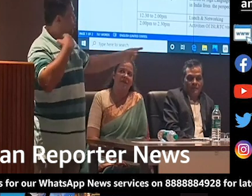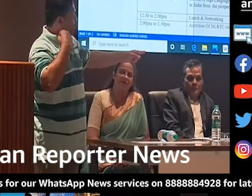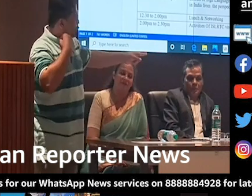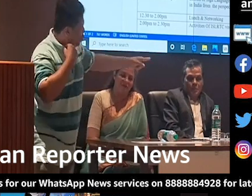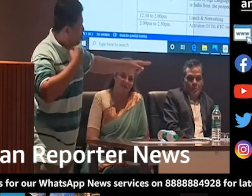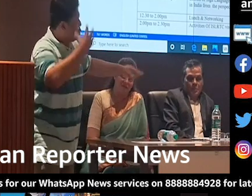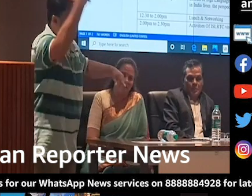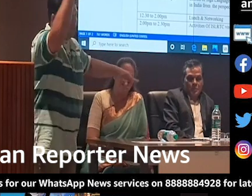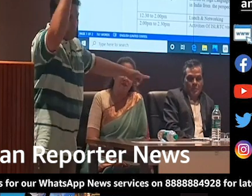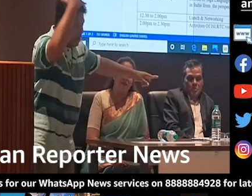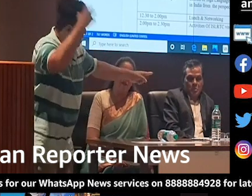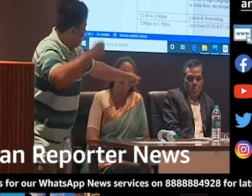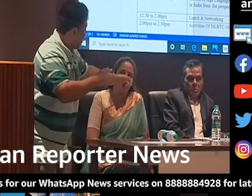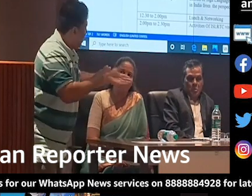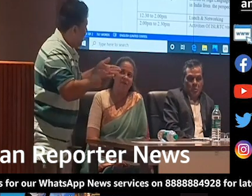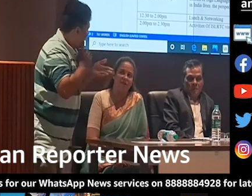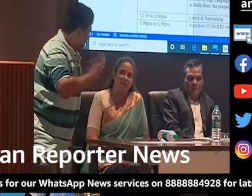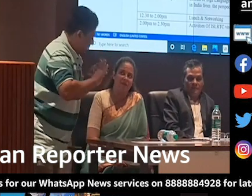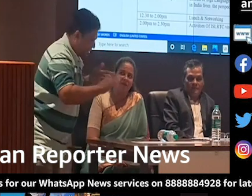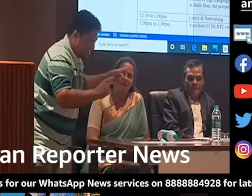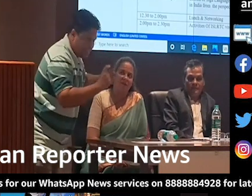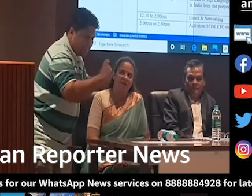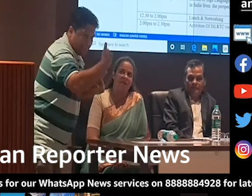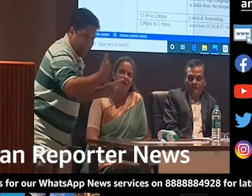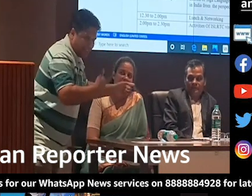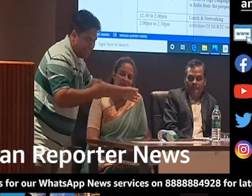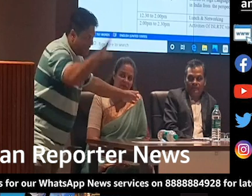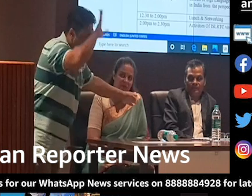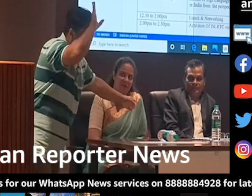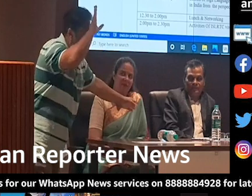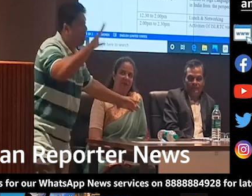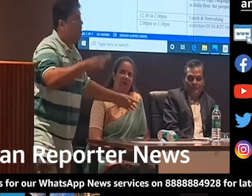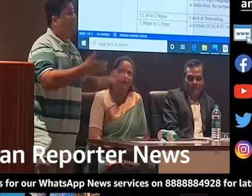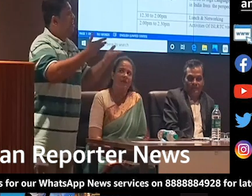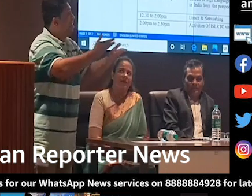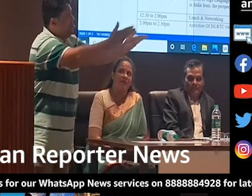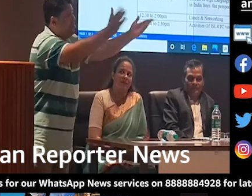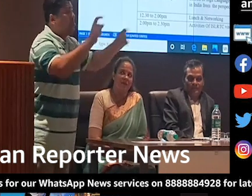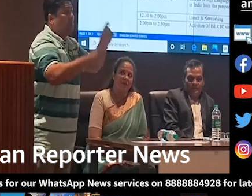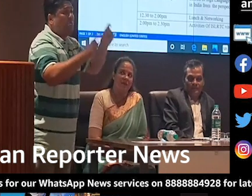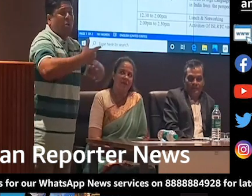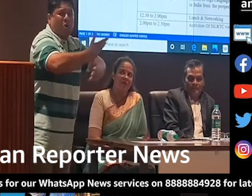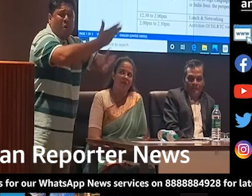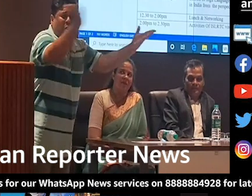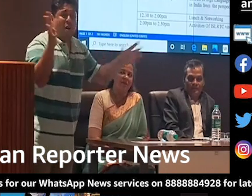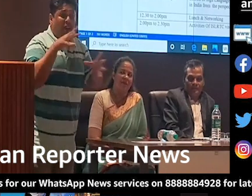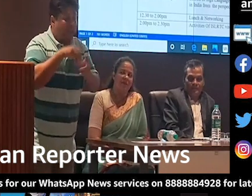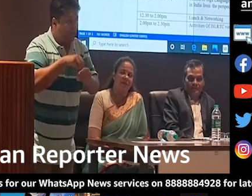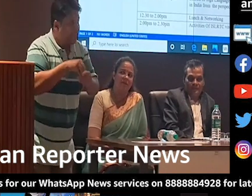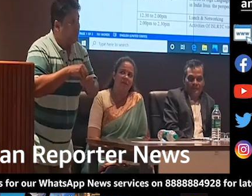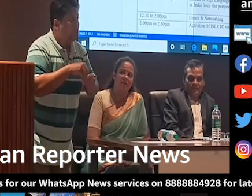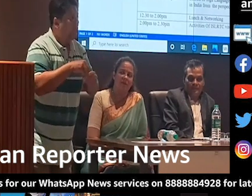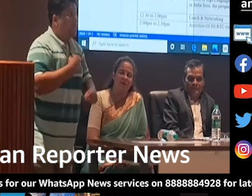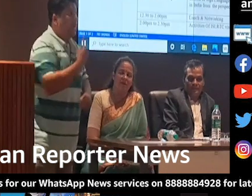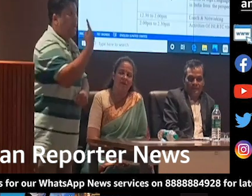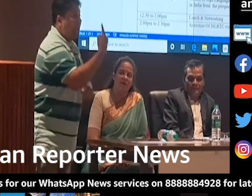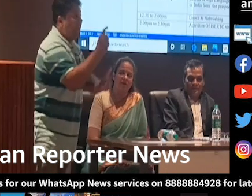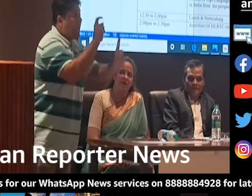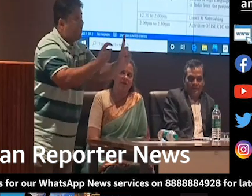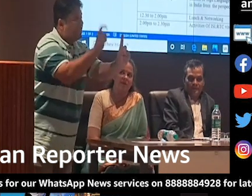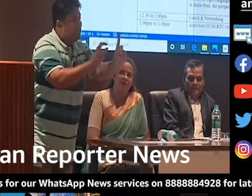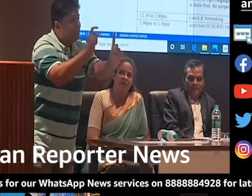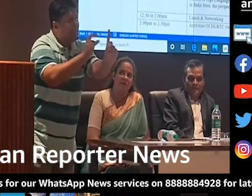the Disability Commissioner, Guru Prasad Sir, Taha Sir, NIHS Director, Rajarak Sir, everybody who are